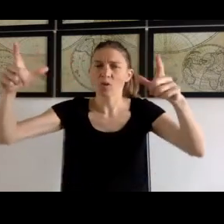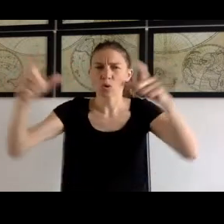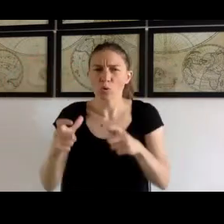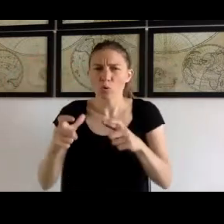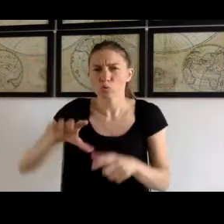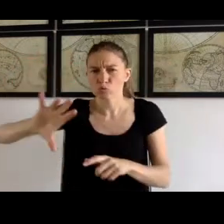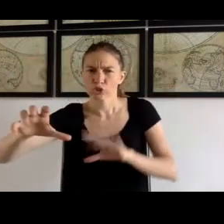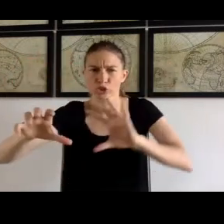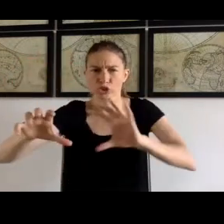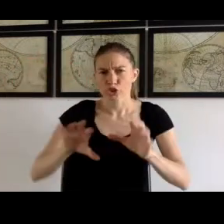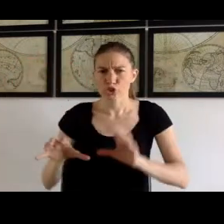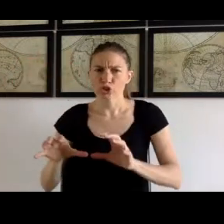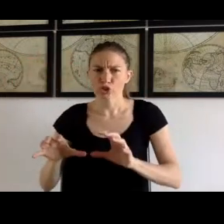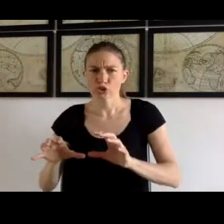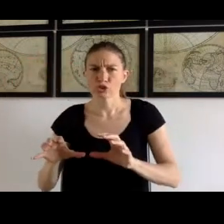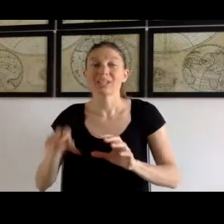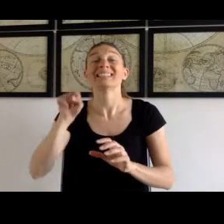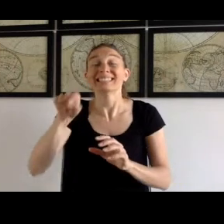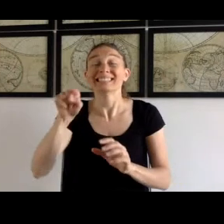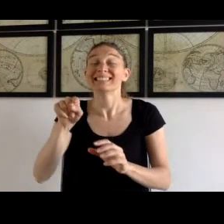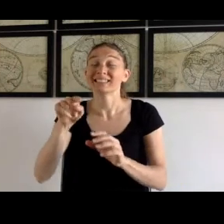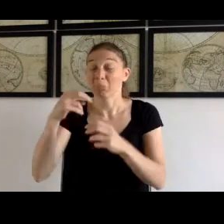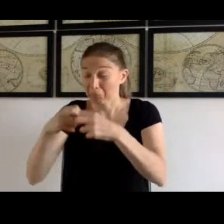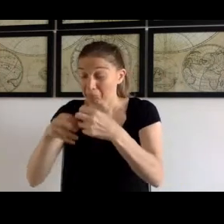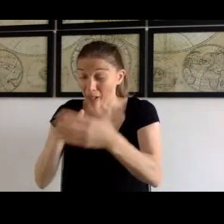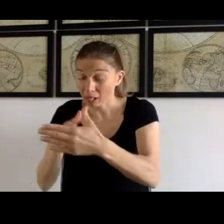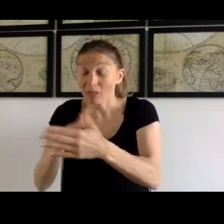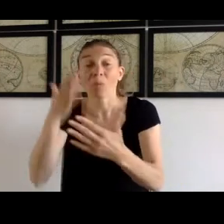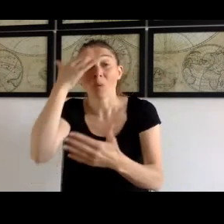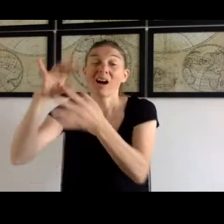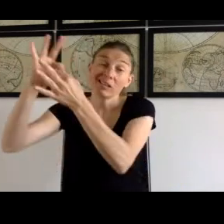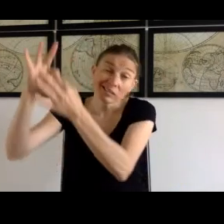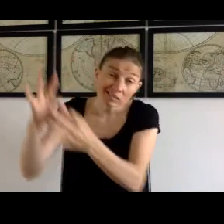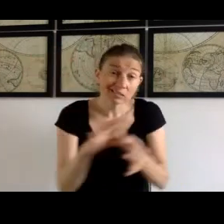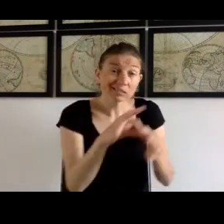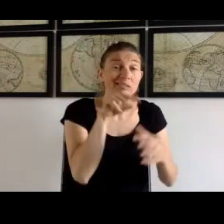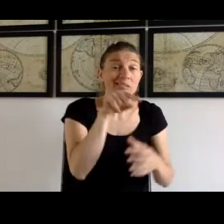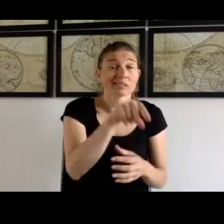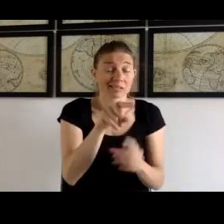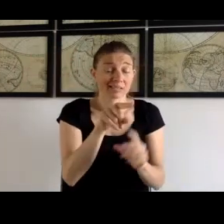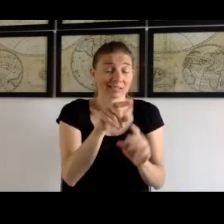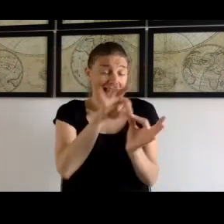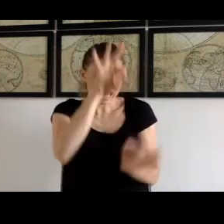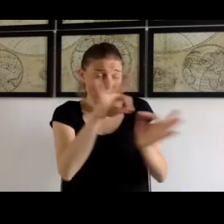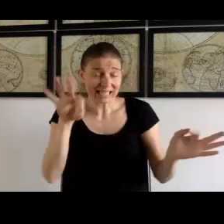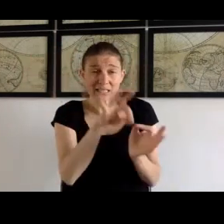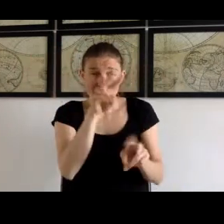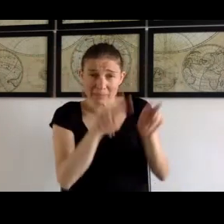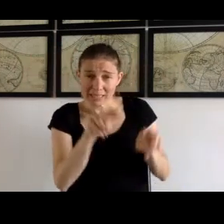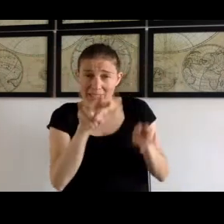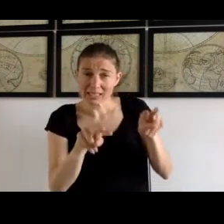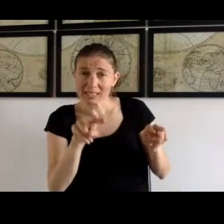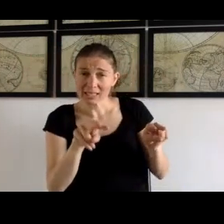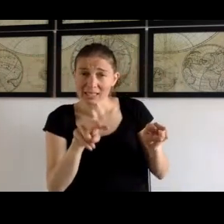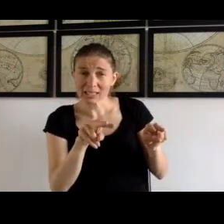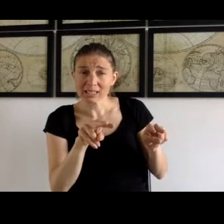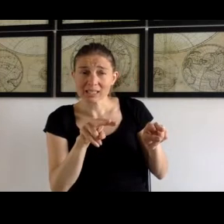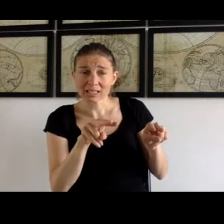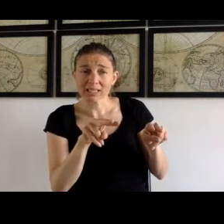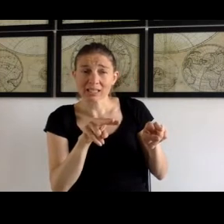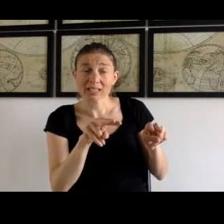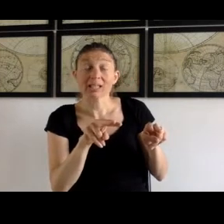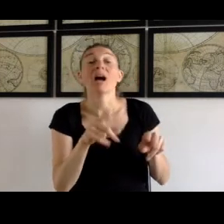are related to assessment. The assessment are not based only on an evaluation of the